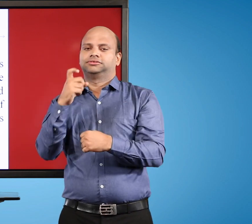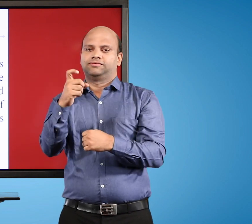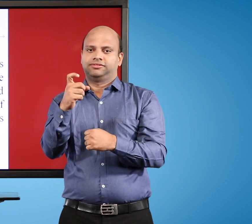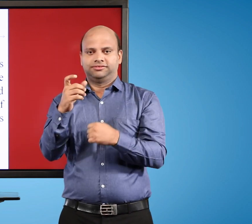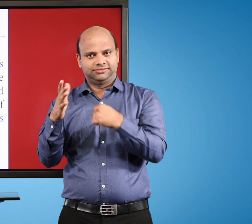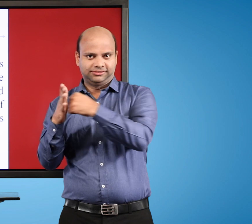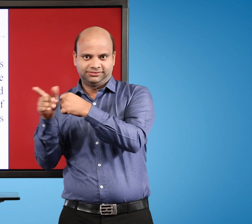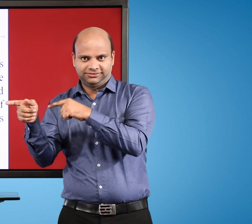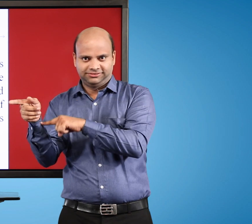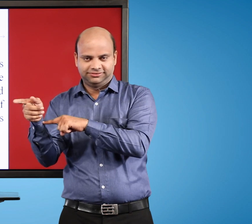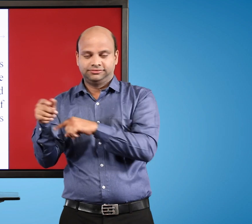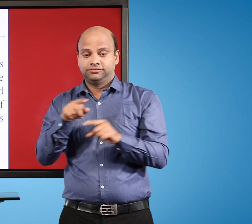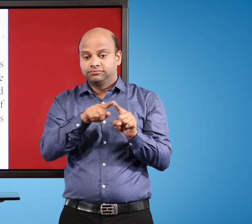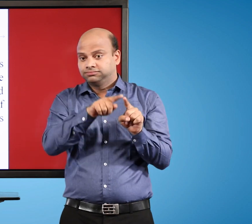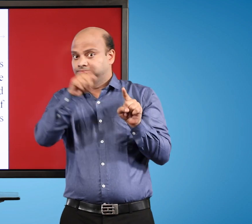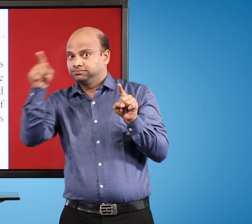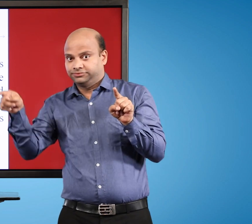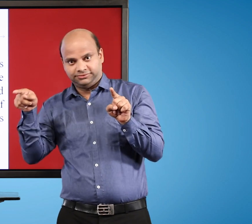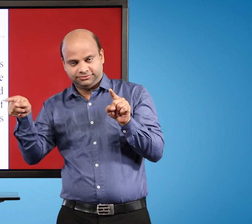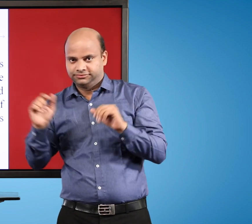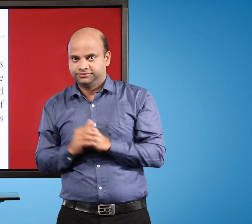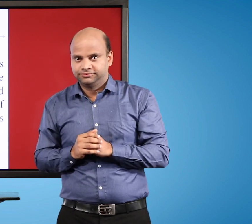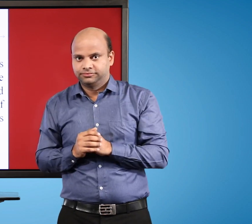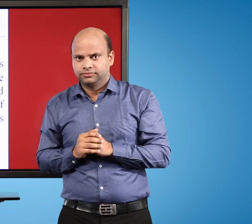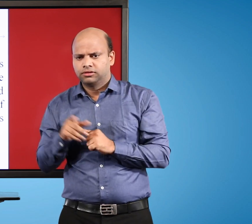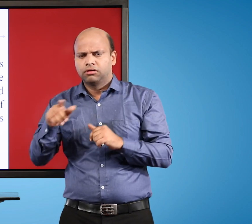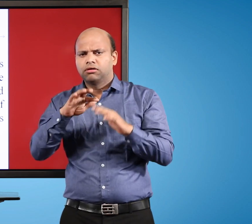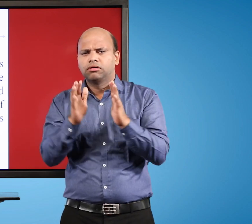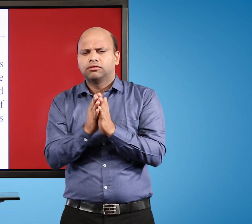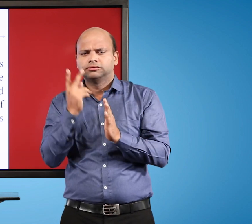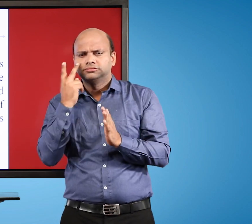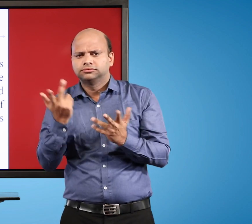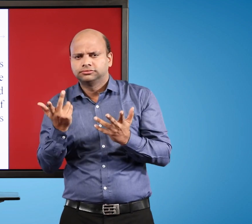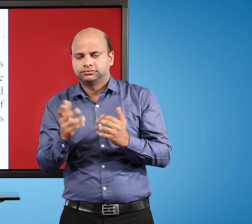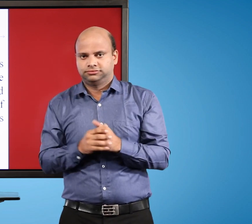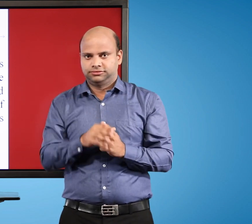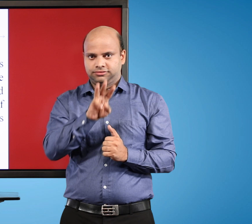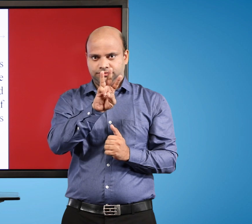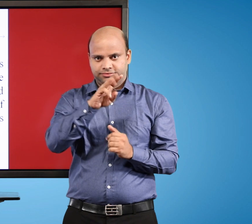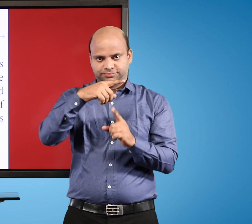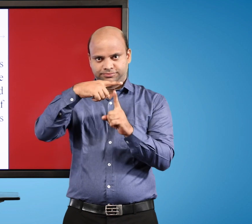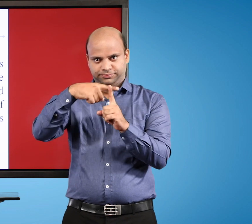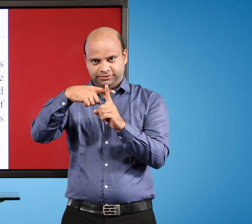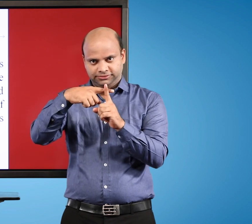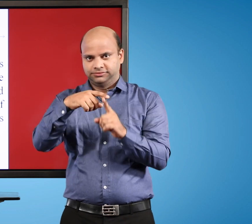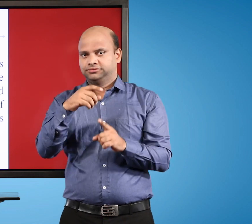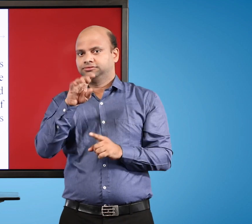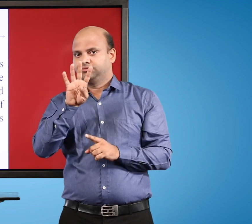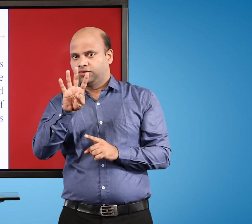The tip of the last arrow in the fourth jump is at 7. The sum of 3 and 4 is 7.